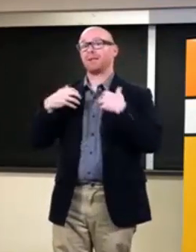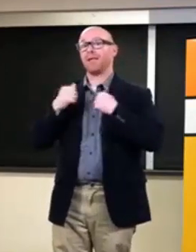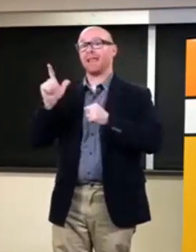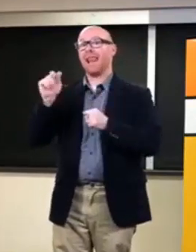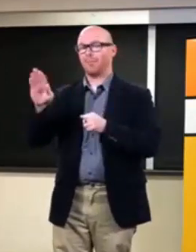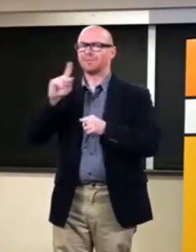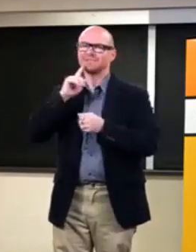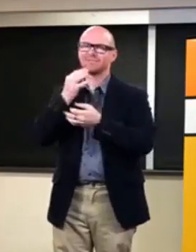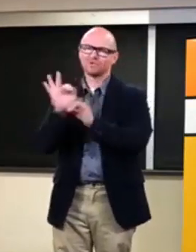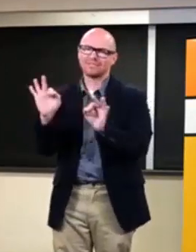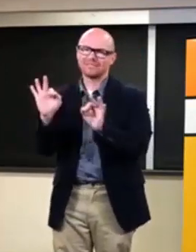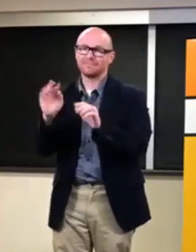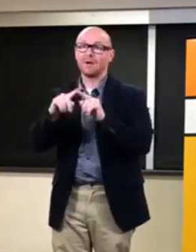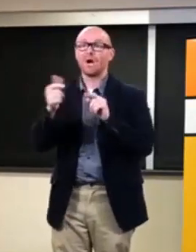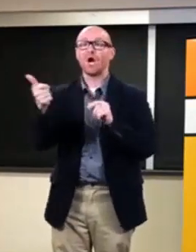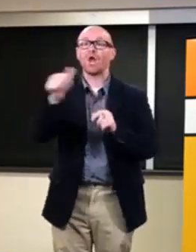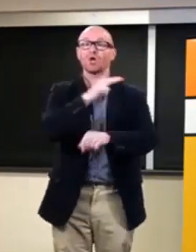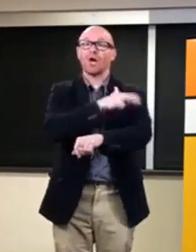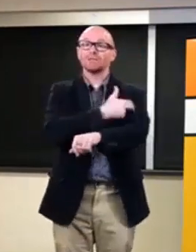free to the patient.